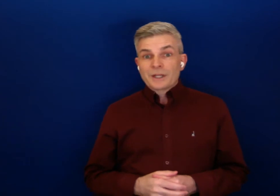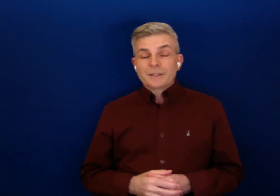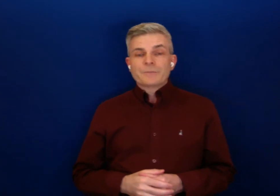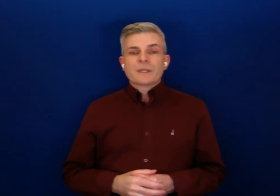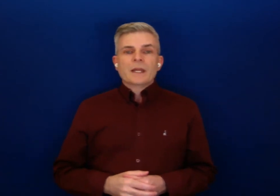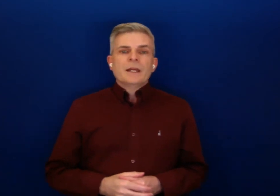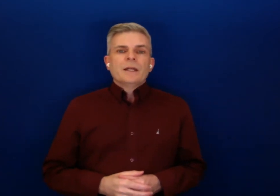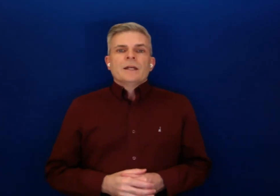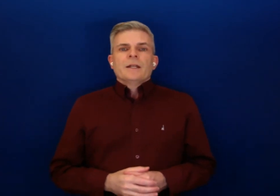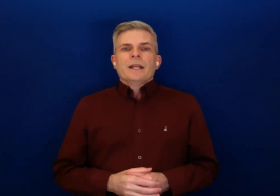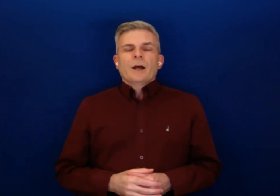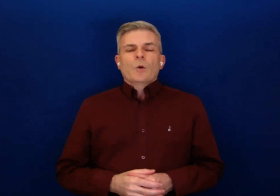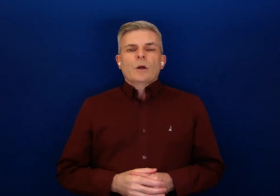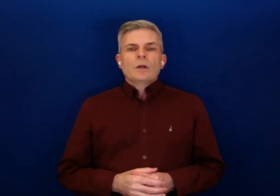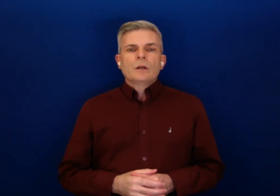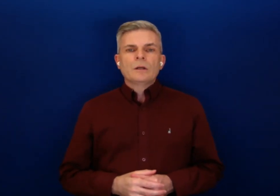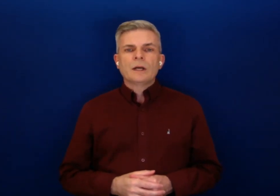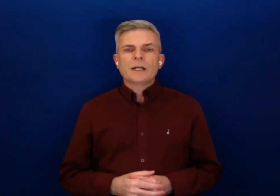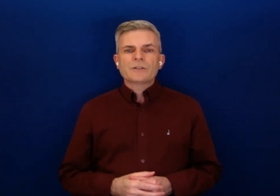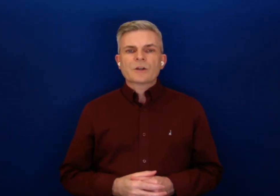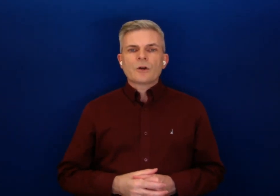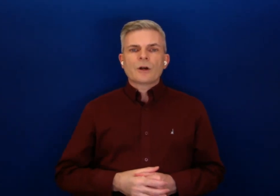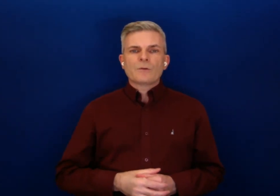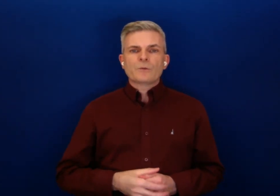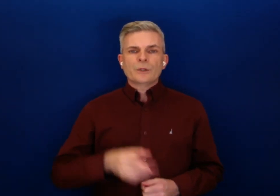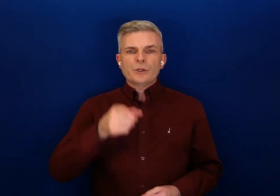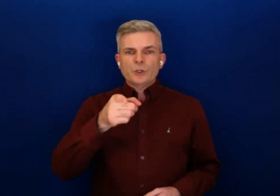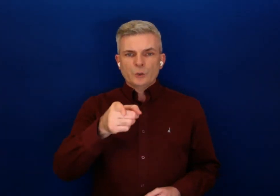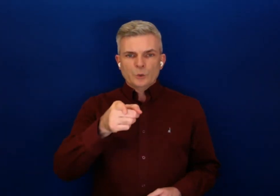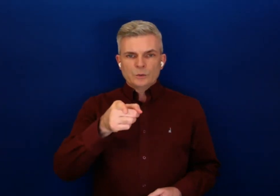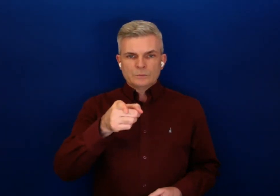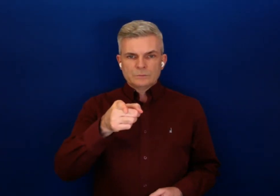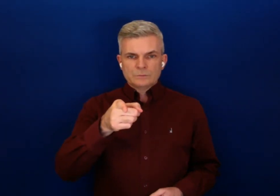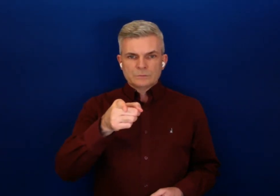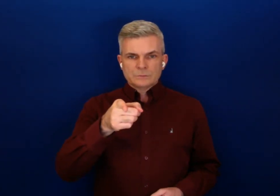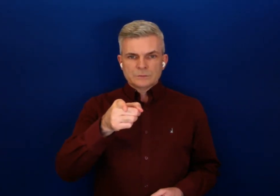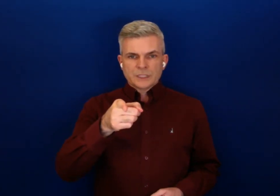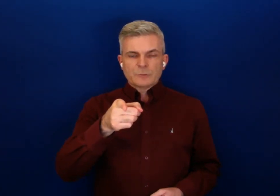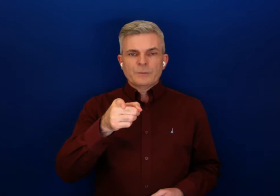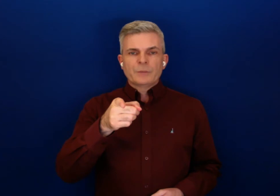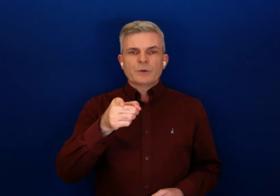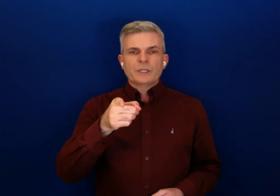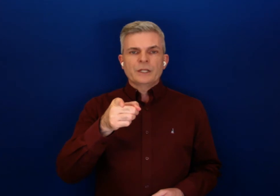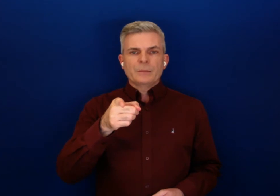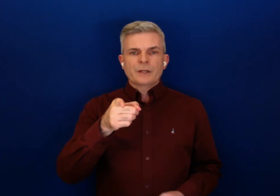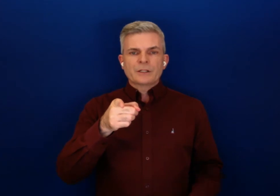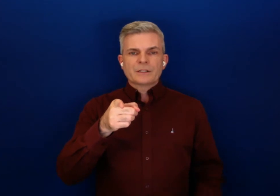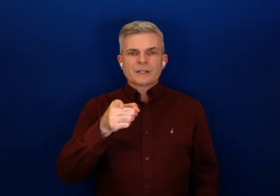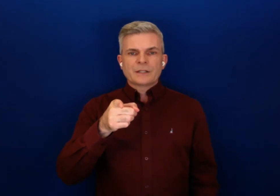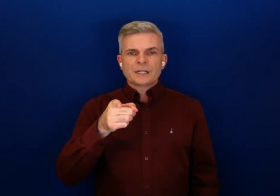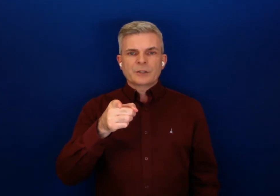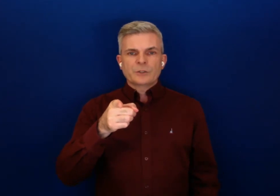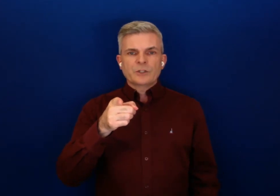Okay, now I start off with you. Remember, in American Sign Language,